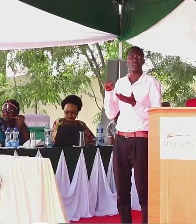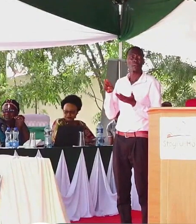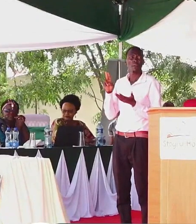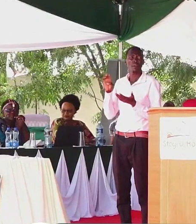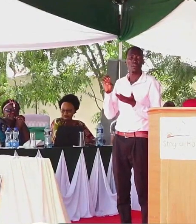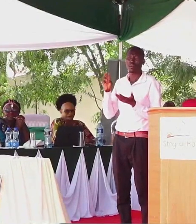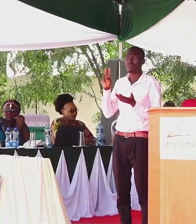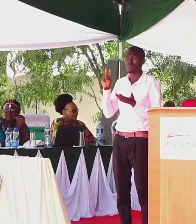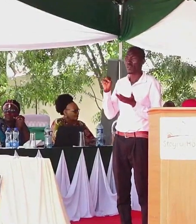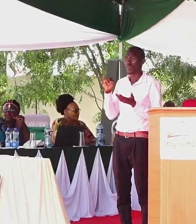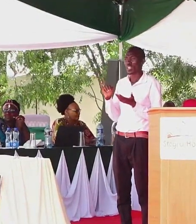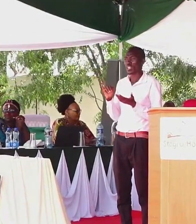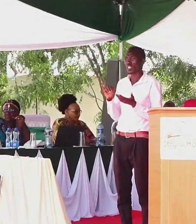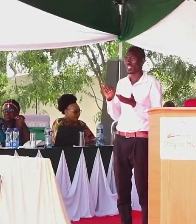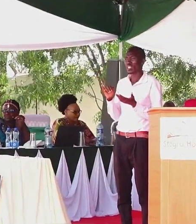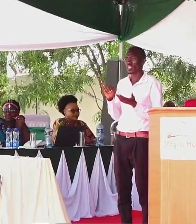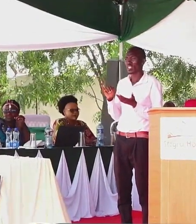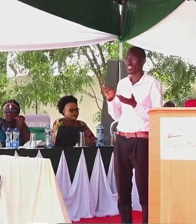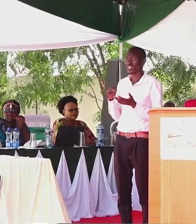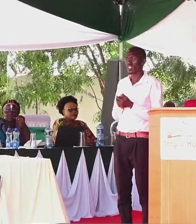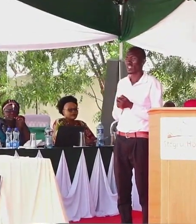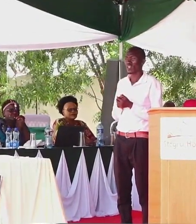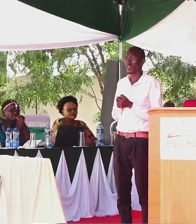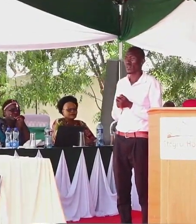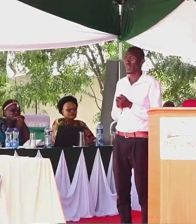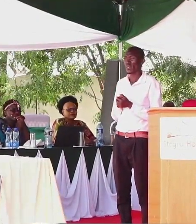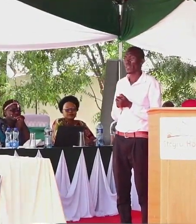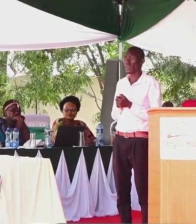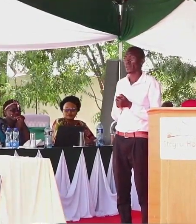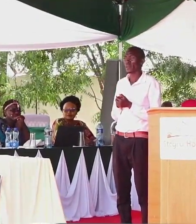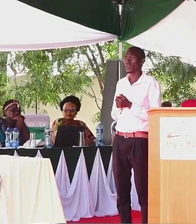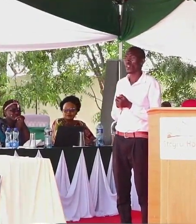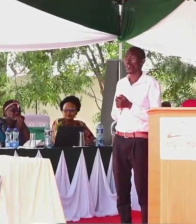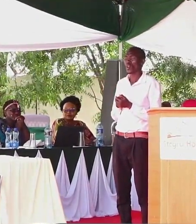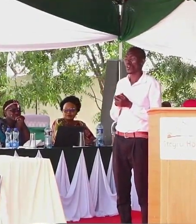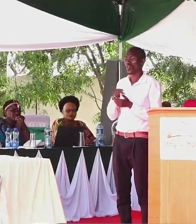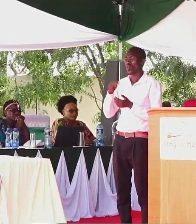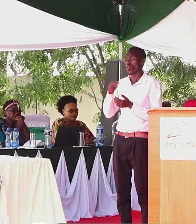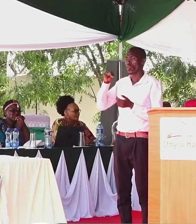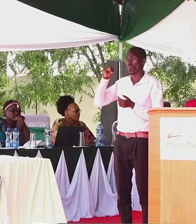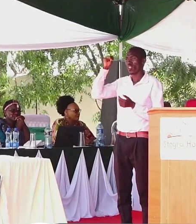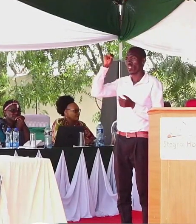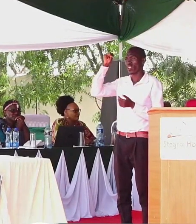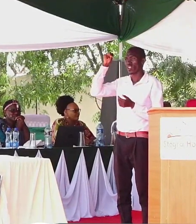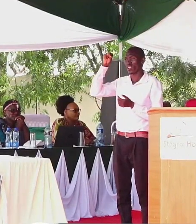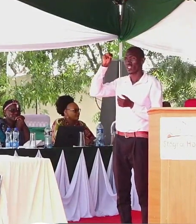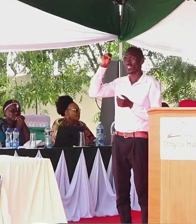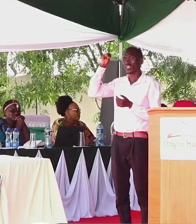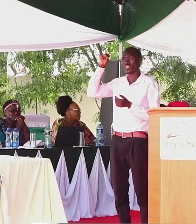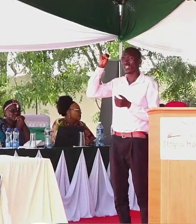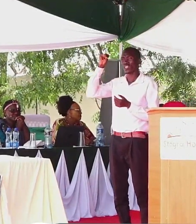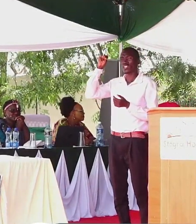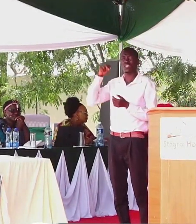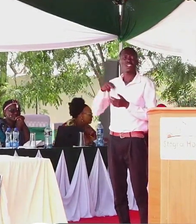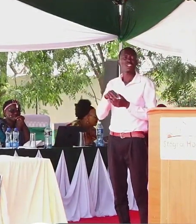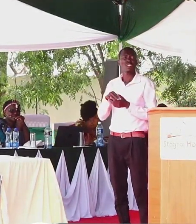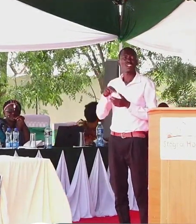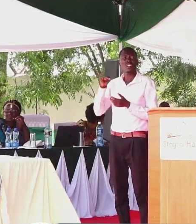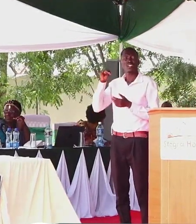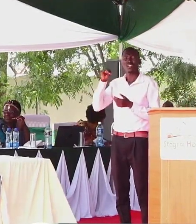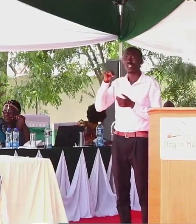Hawapo. Now we go to the northern frontier, or is it the Frontier